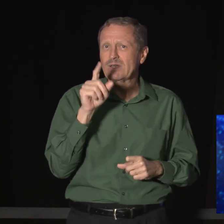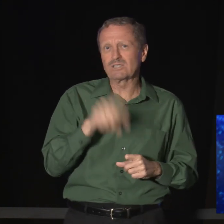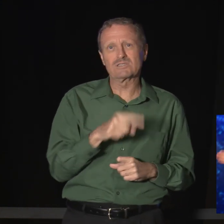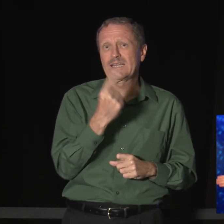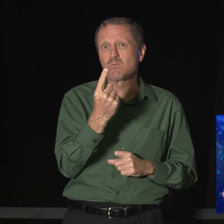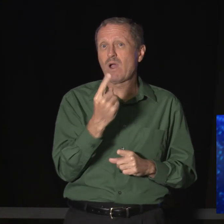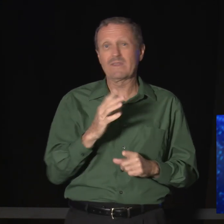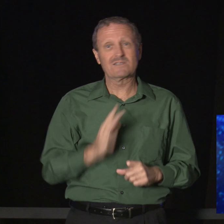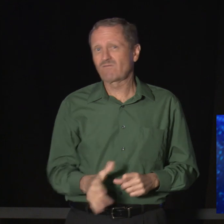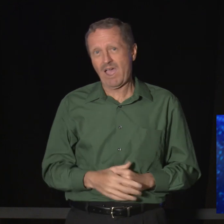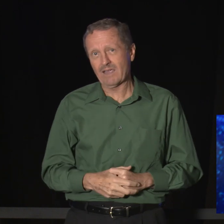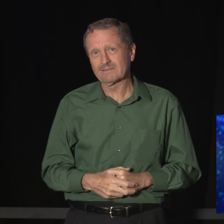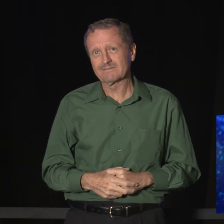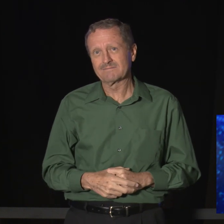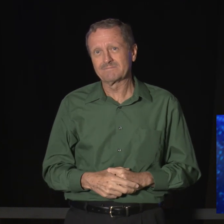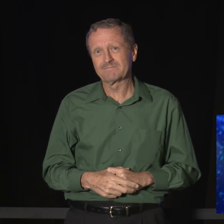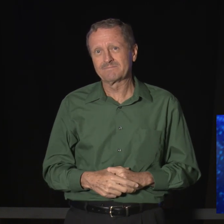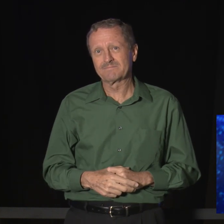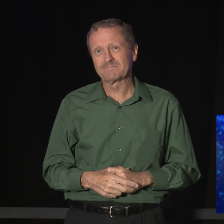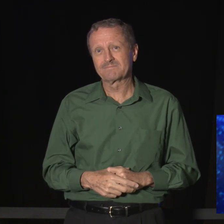of us, that's fine.